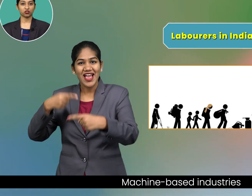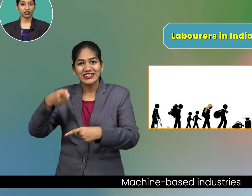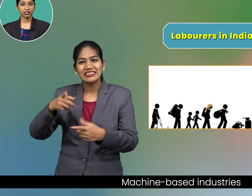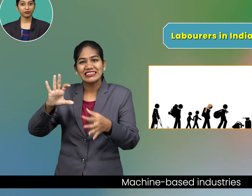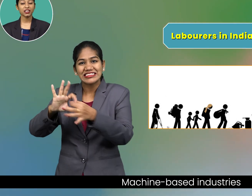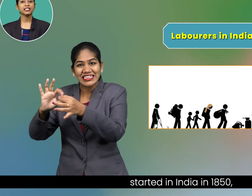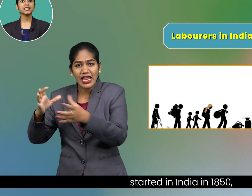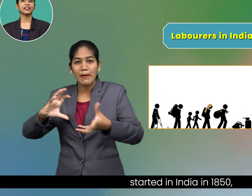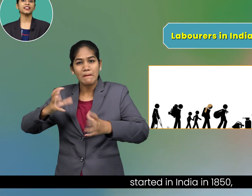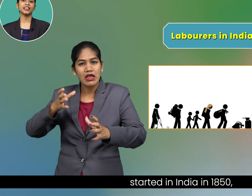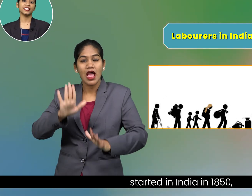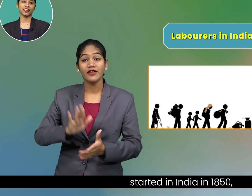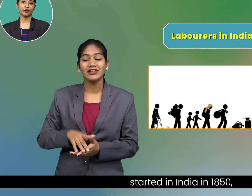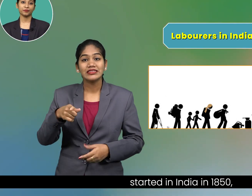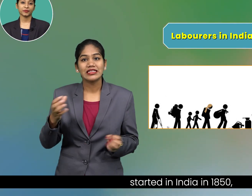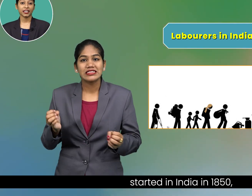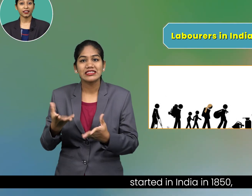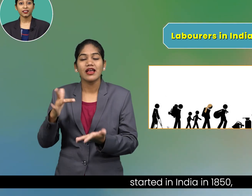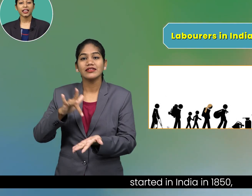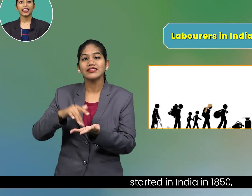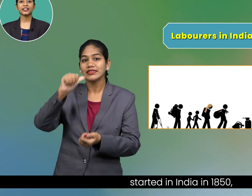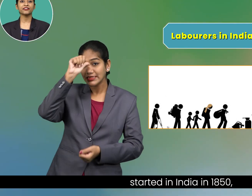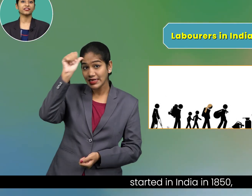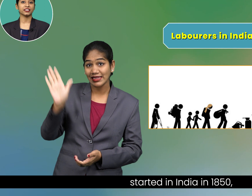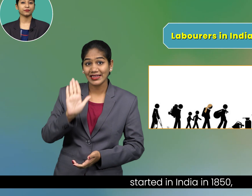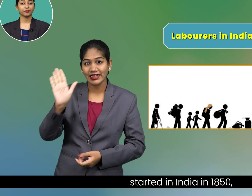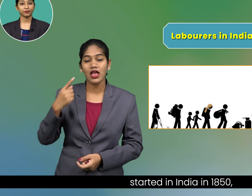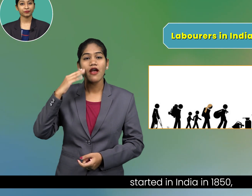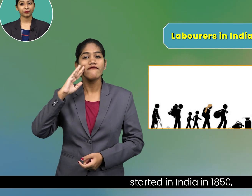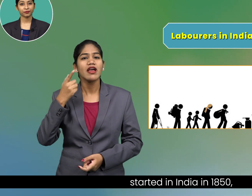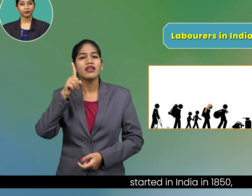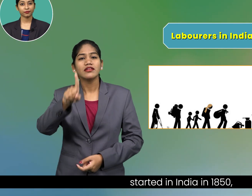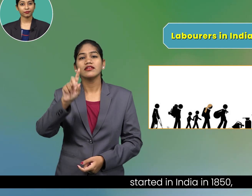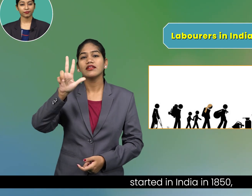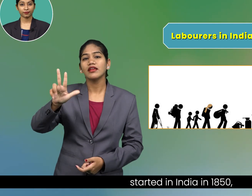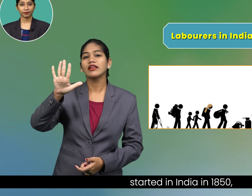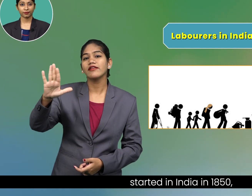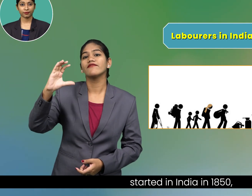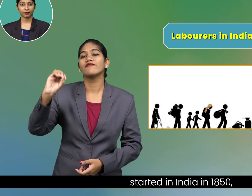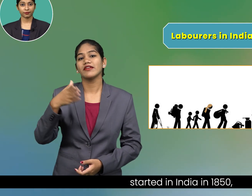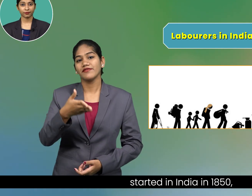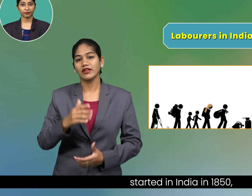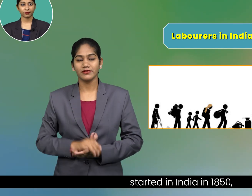Machine-based industries started in India in 1850.